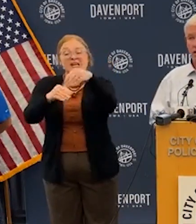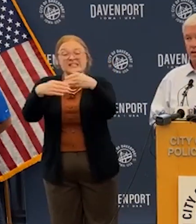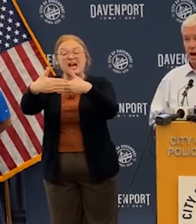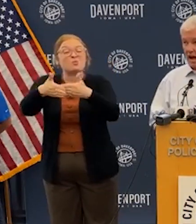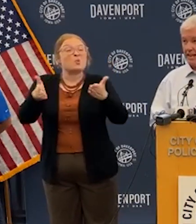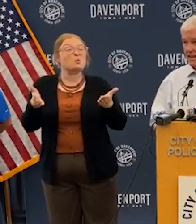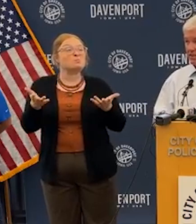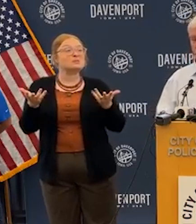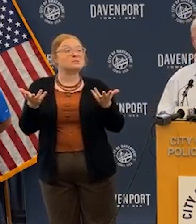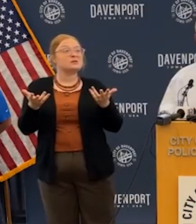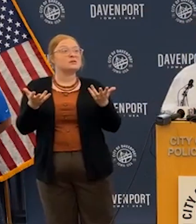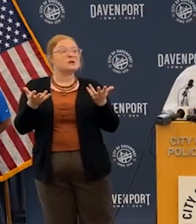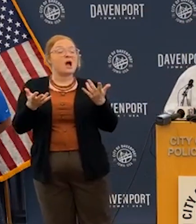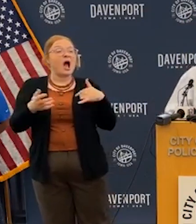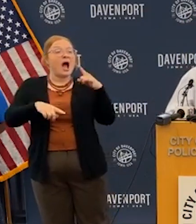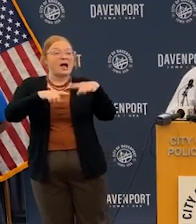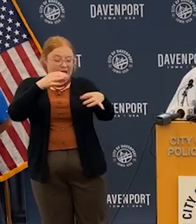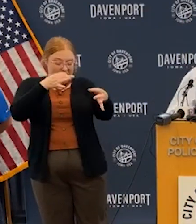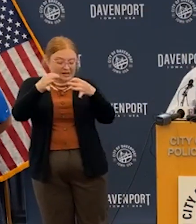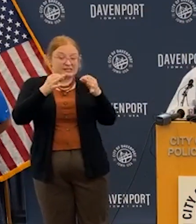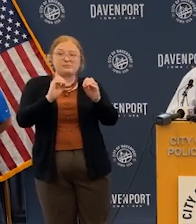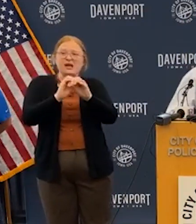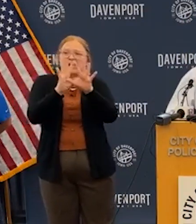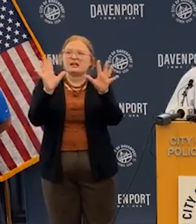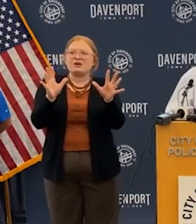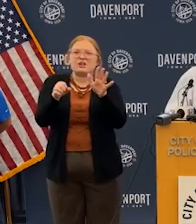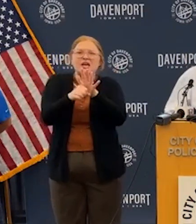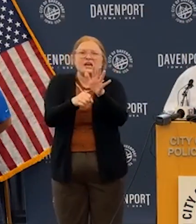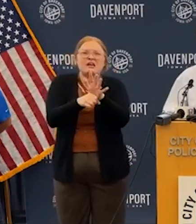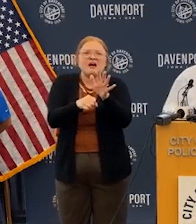much and how much multiple times that has happened.